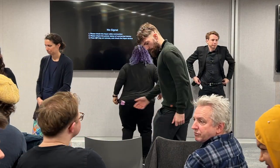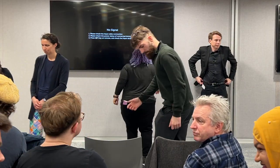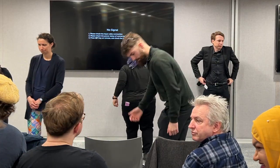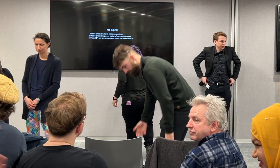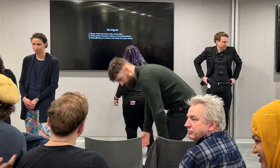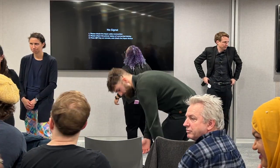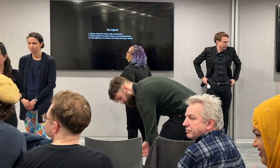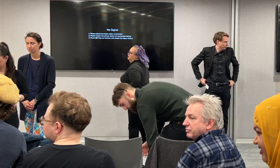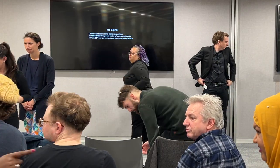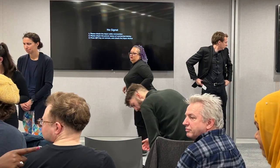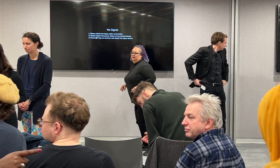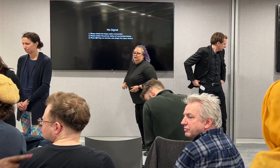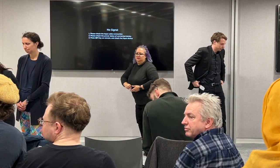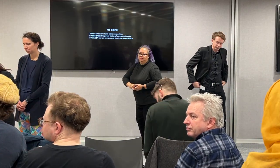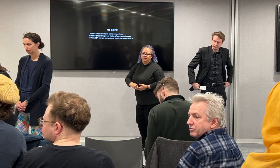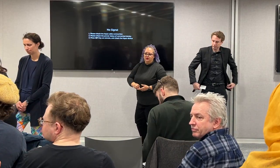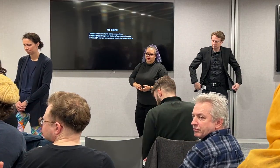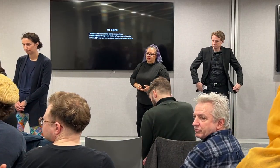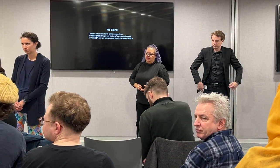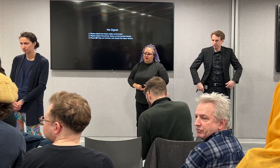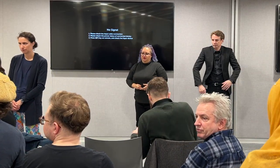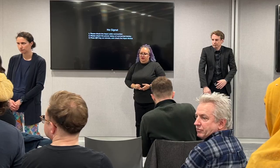Thank you.